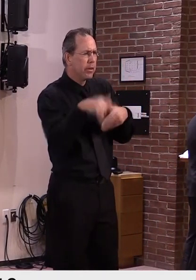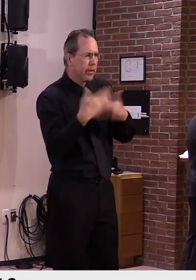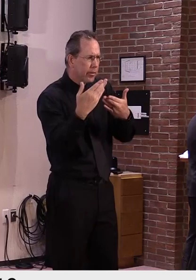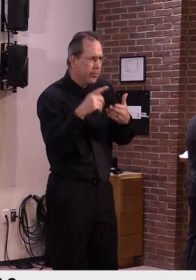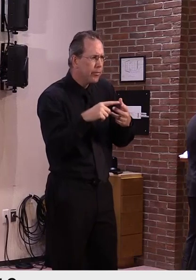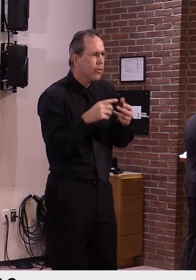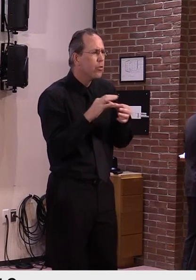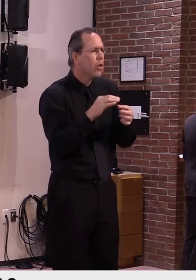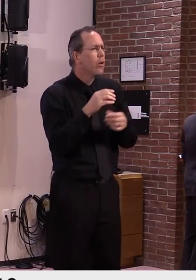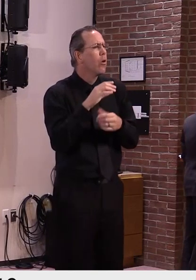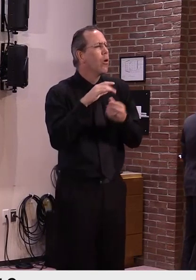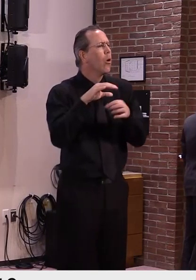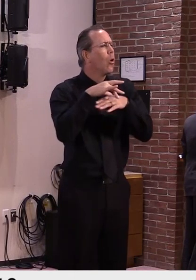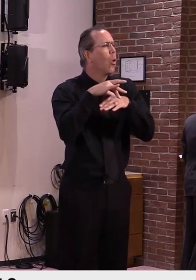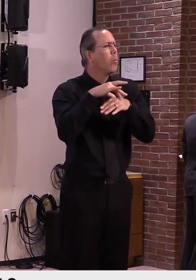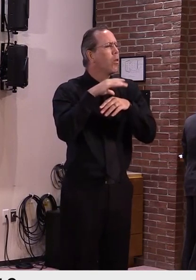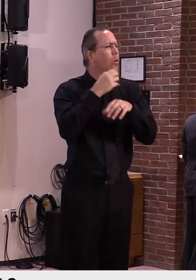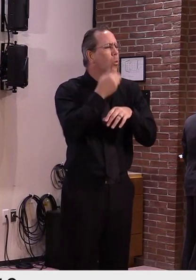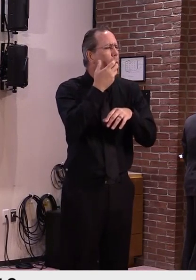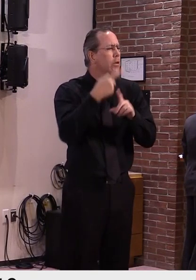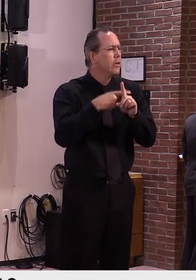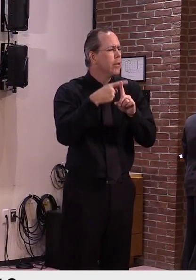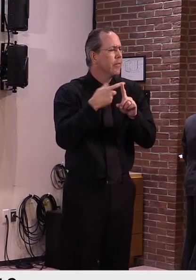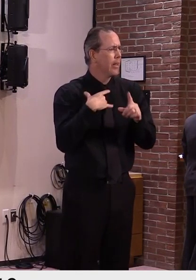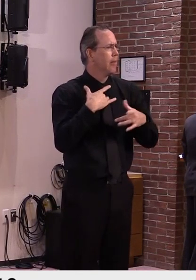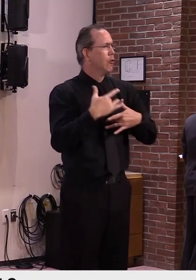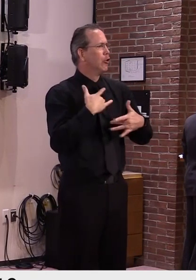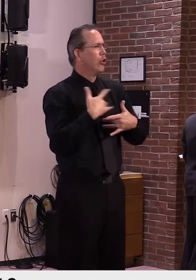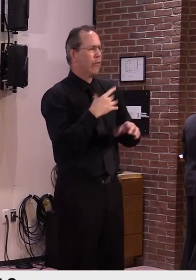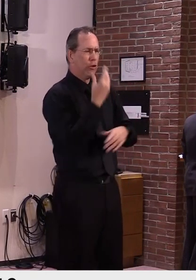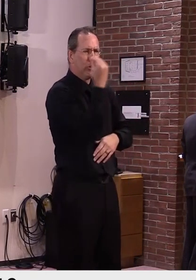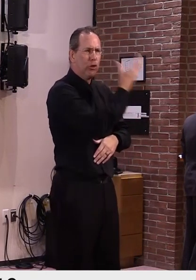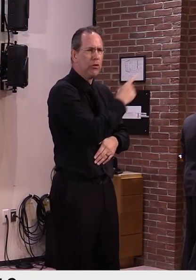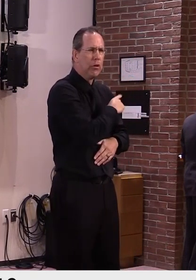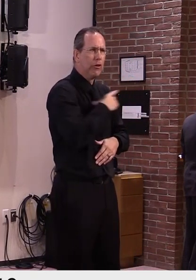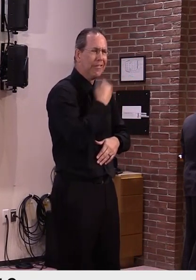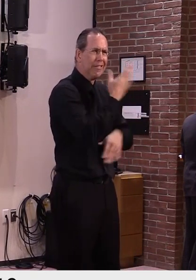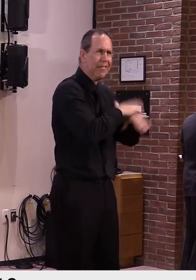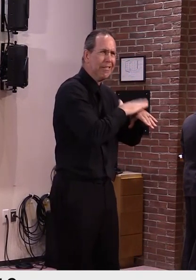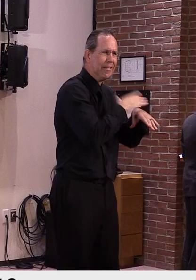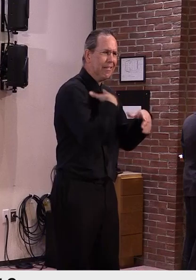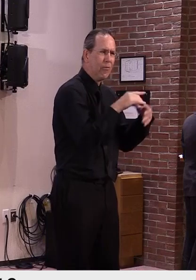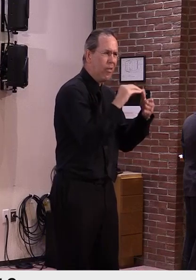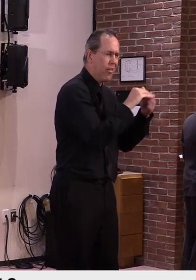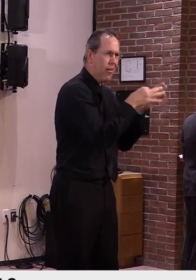address my concerns. In fact, they didn't even try to, which is in stark contrast